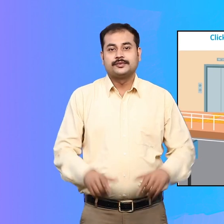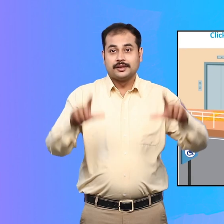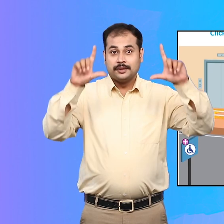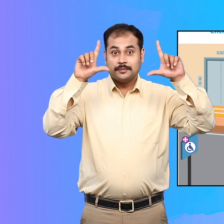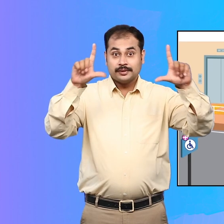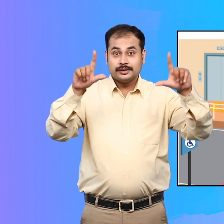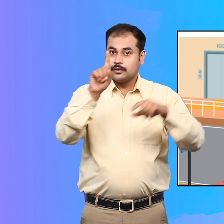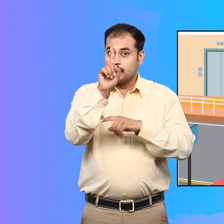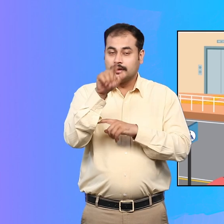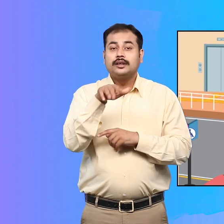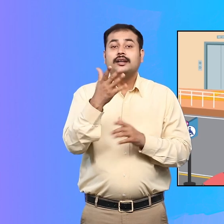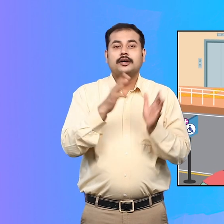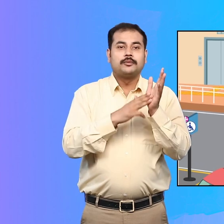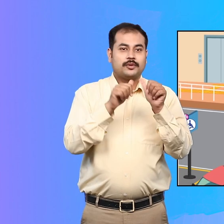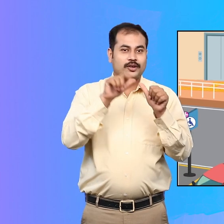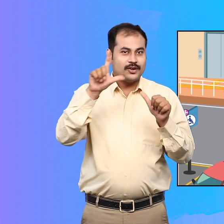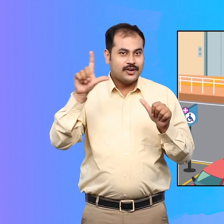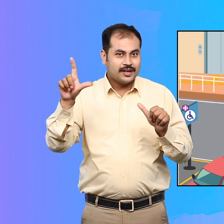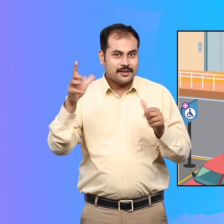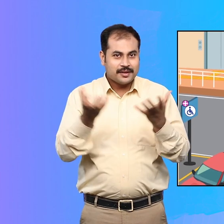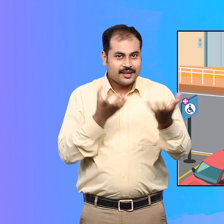Scene 1. Mall.